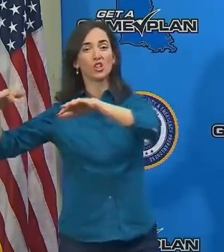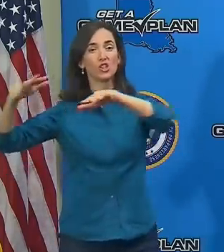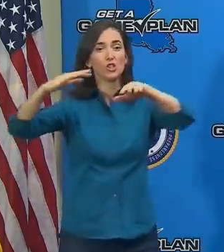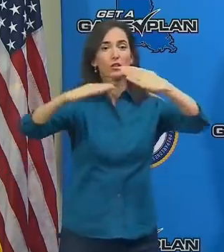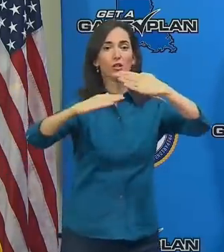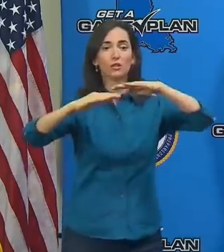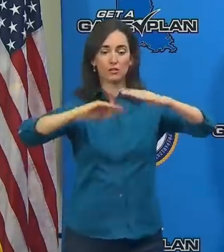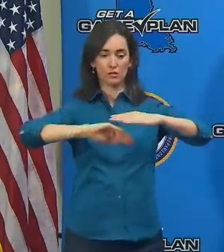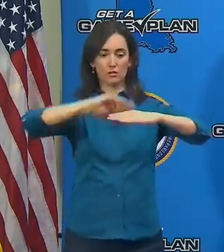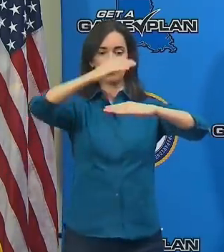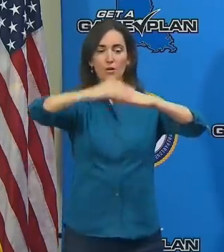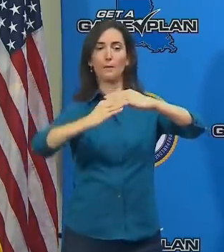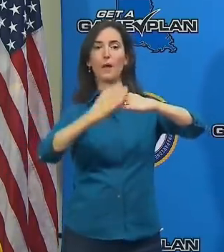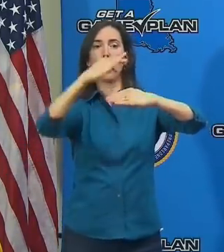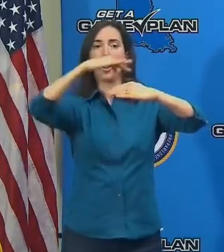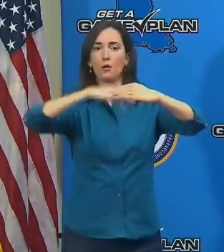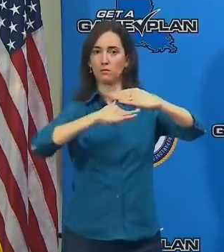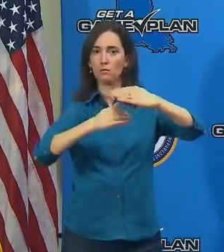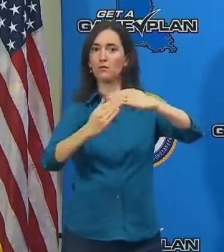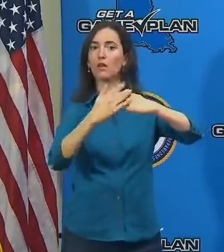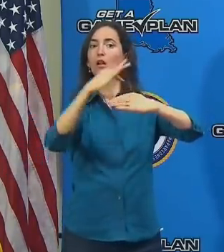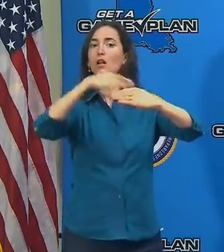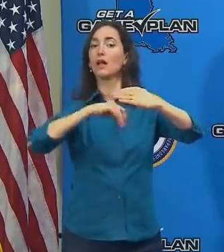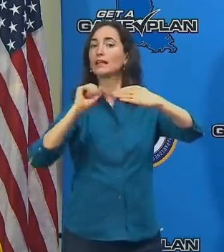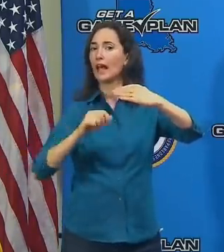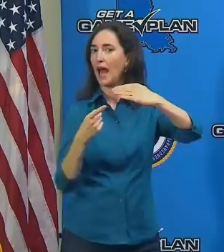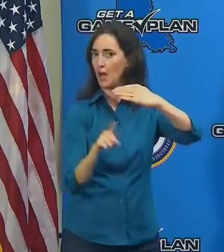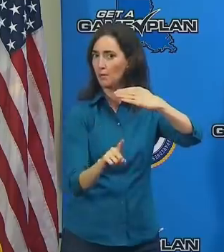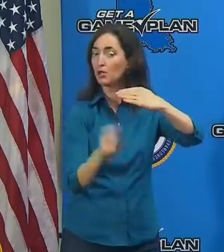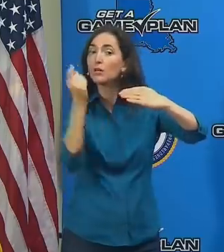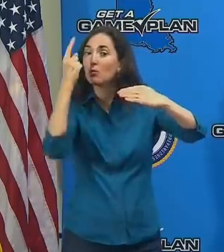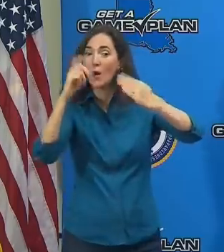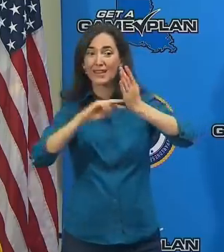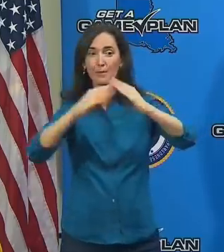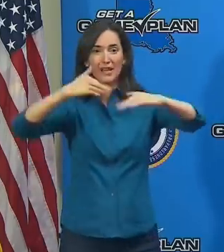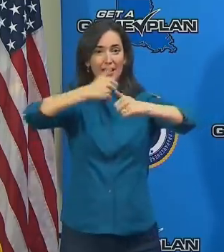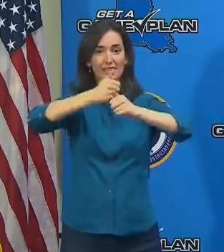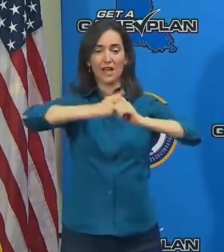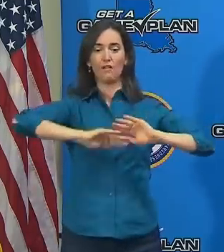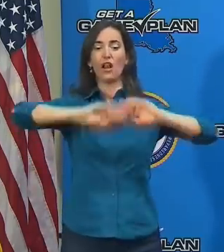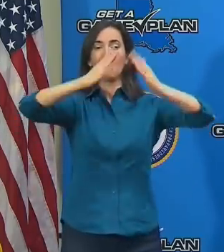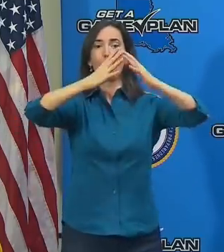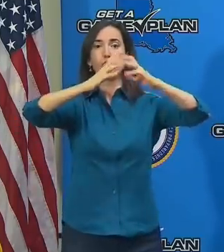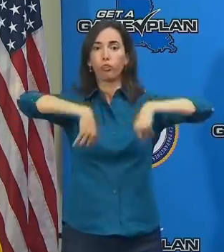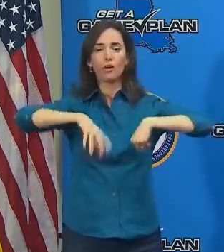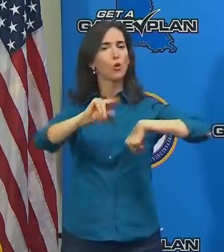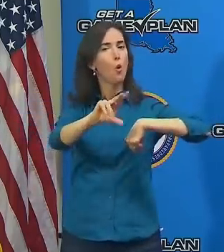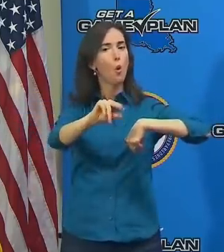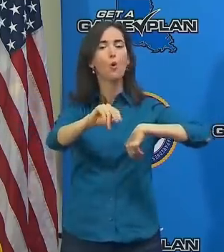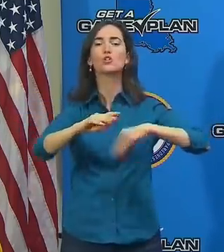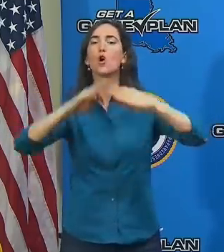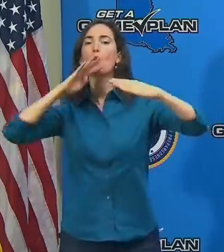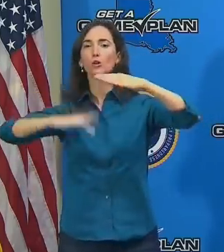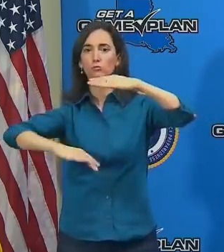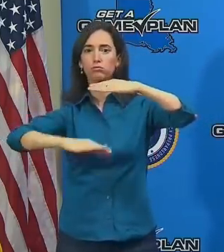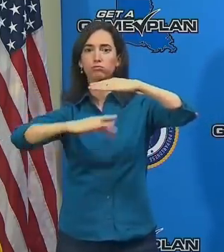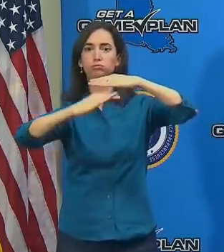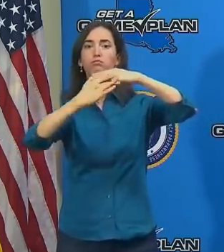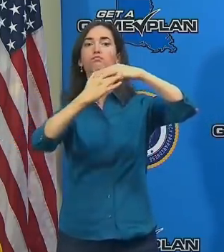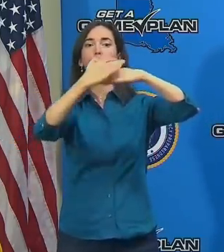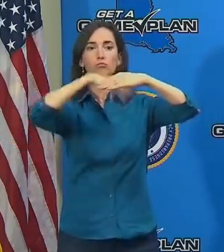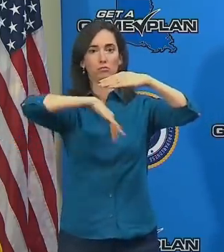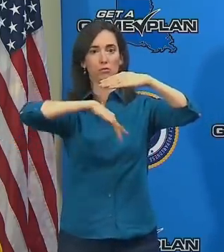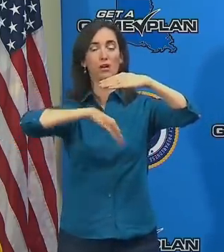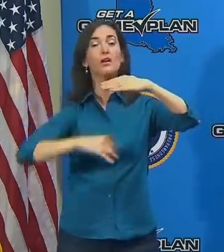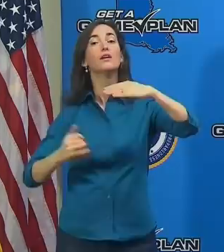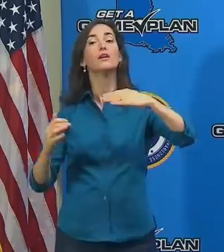but I want to make sure that everybody understands overtopping and levee failure are not the same thing. And a levee failure